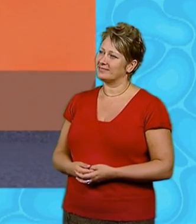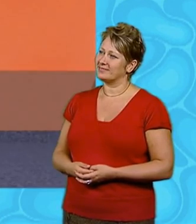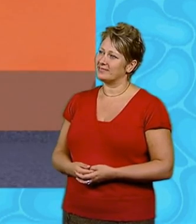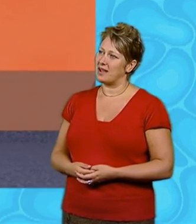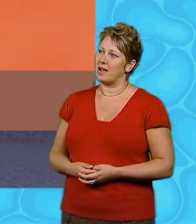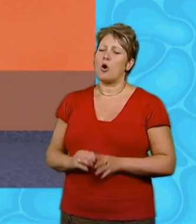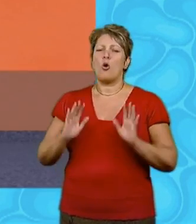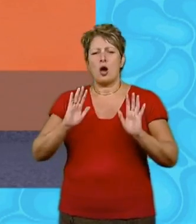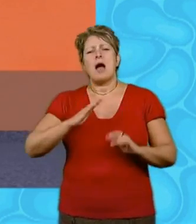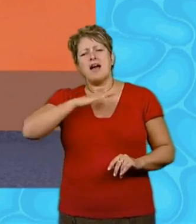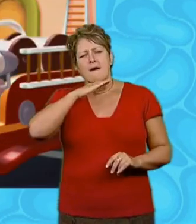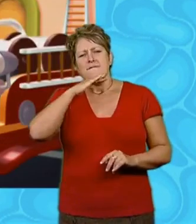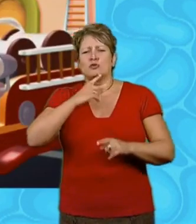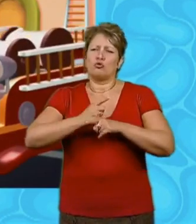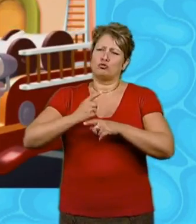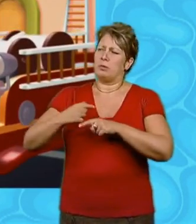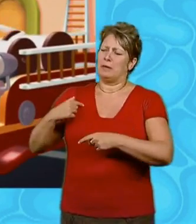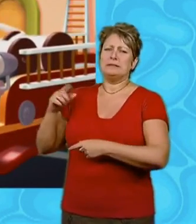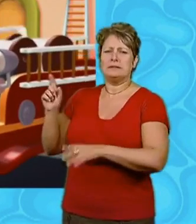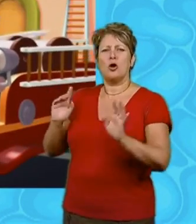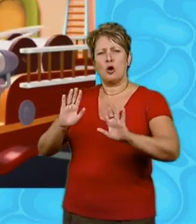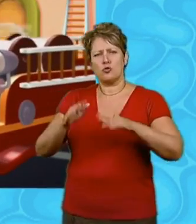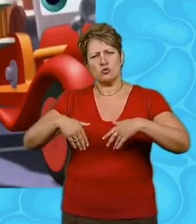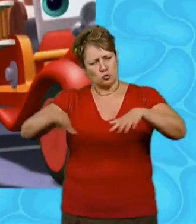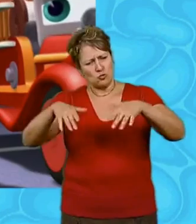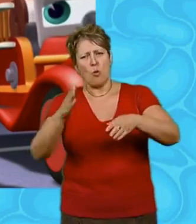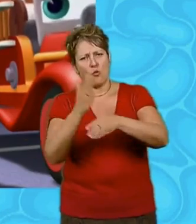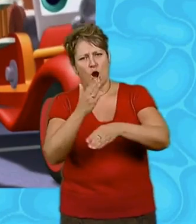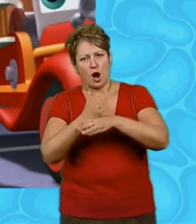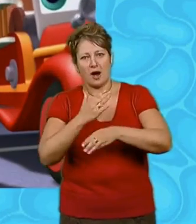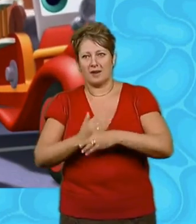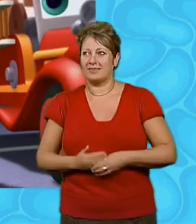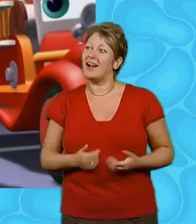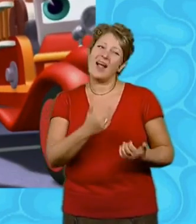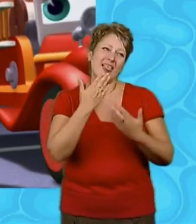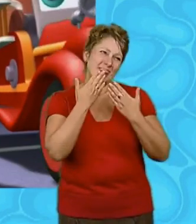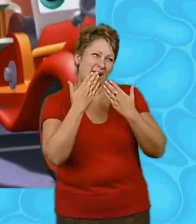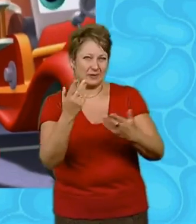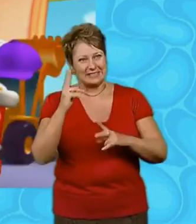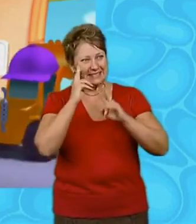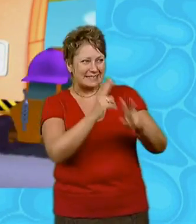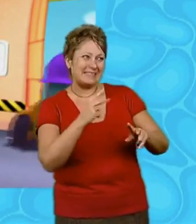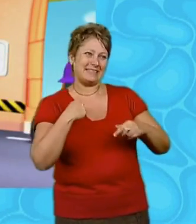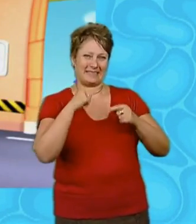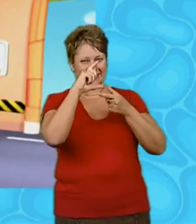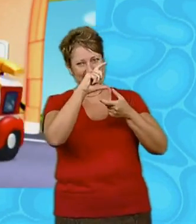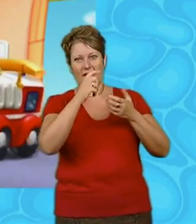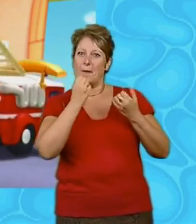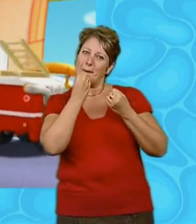Well, enough about my award. It's time we all got back to work. Thanks for letting my friend see it, Captain Parker.